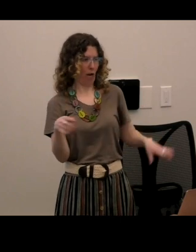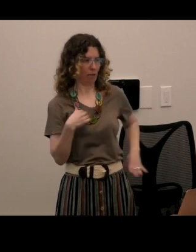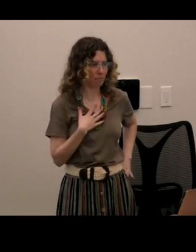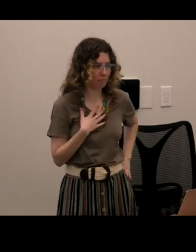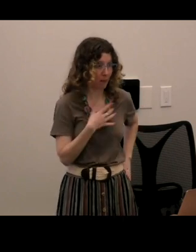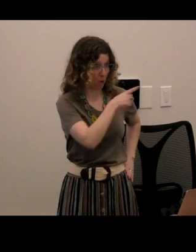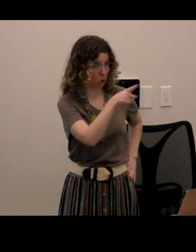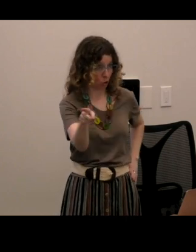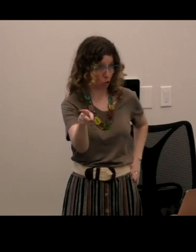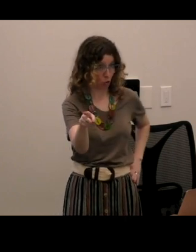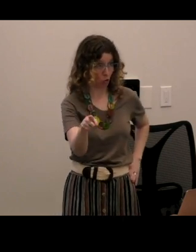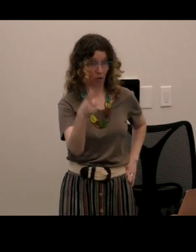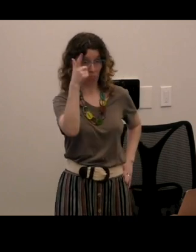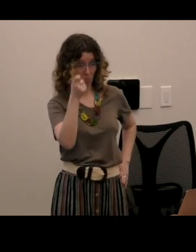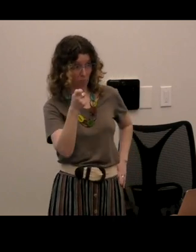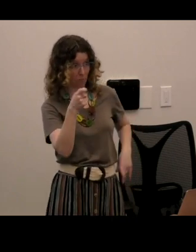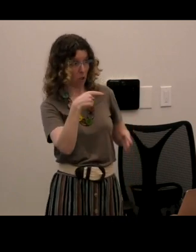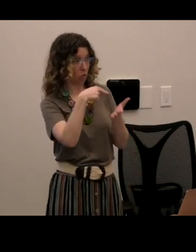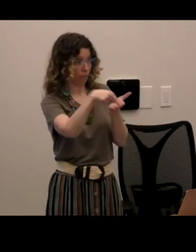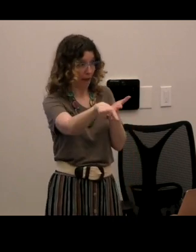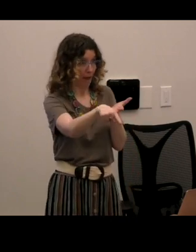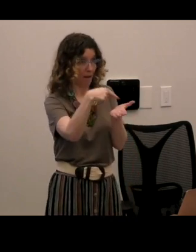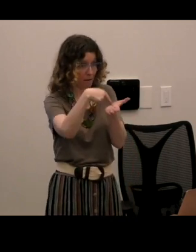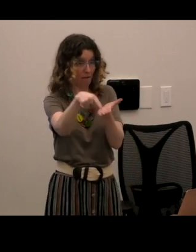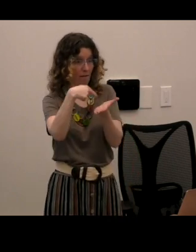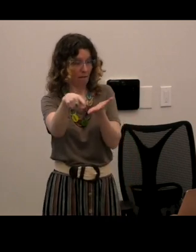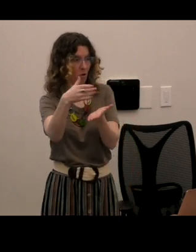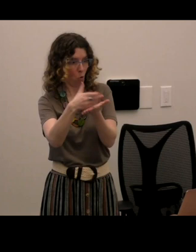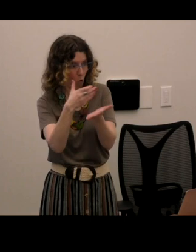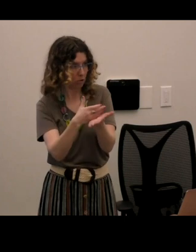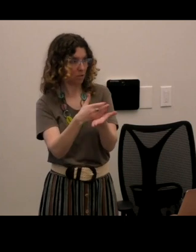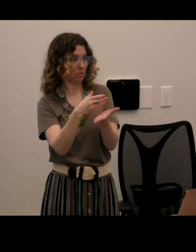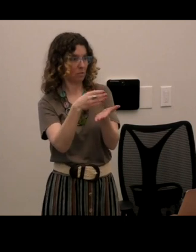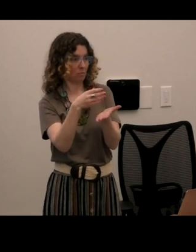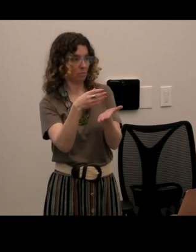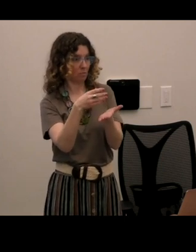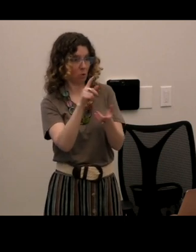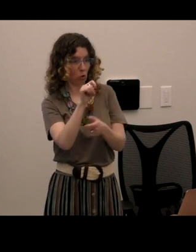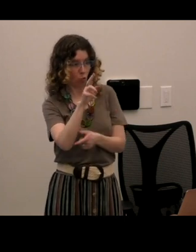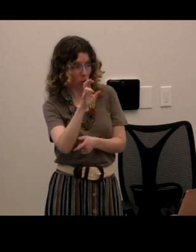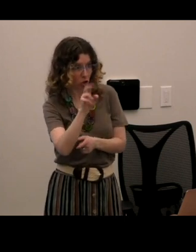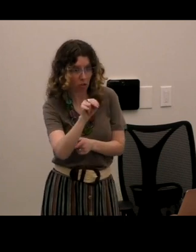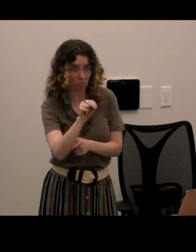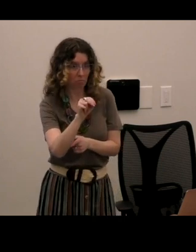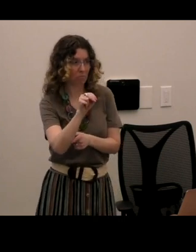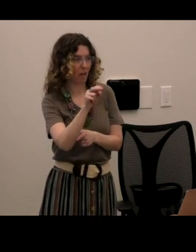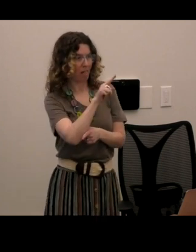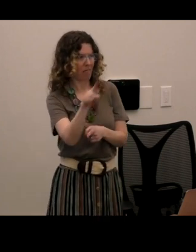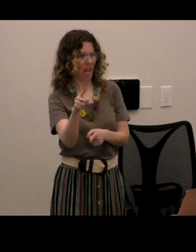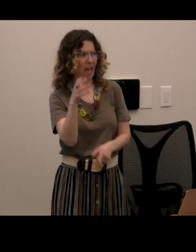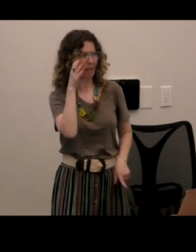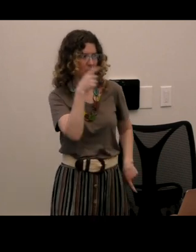That get my paycheck, and as far as they're concerned, I should be satisfied, but you are paying students. You pay for your courses. You pay